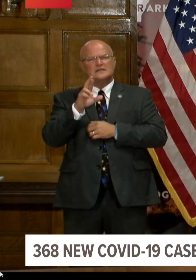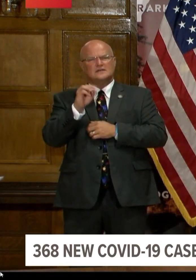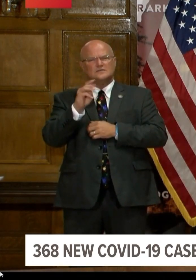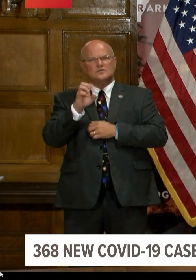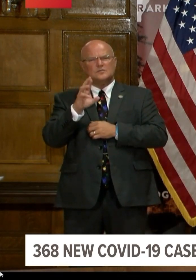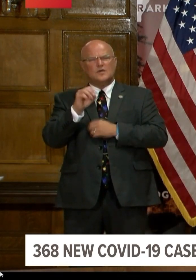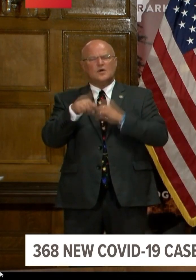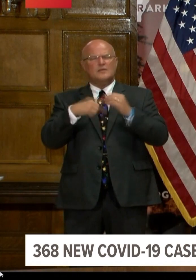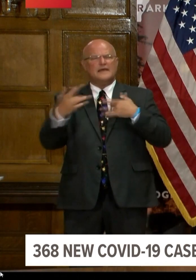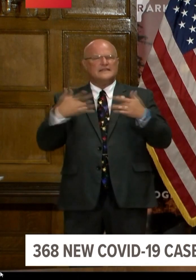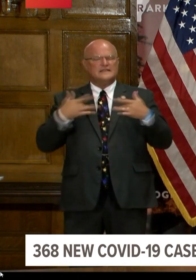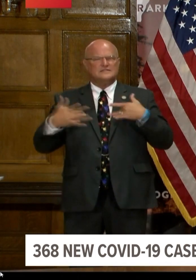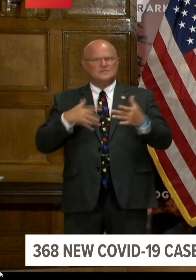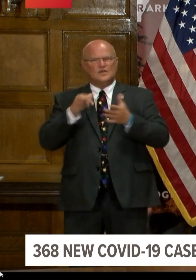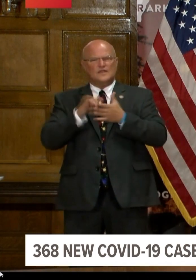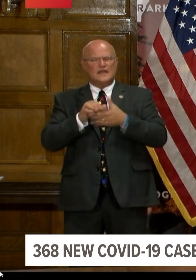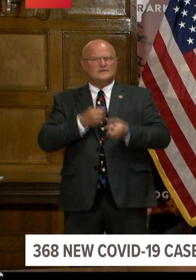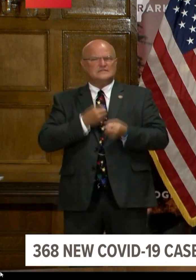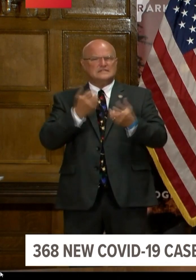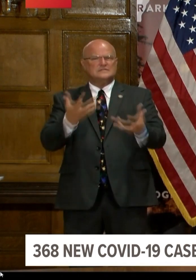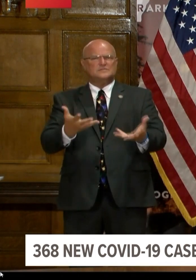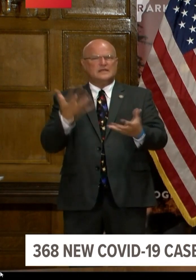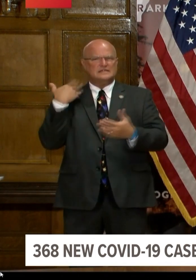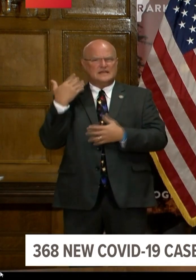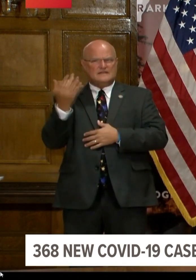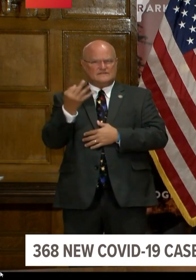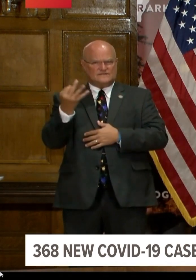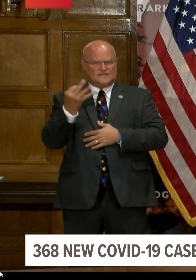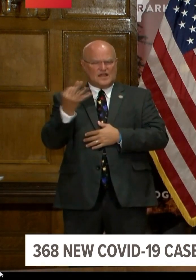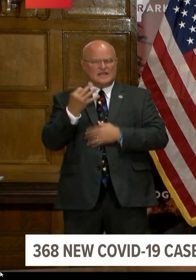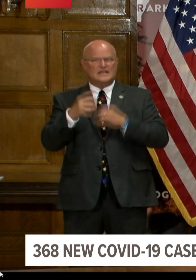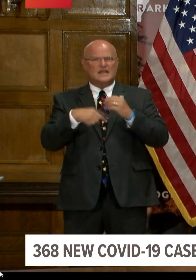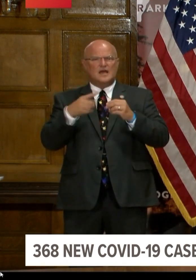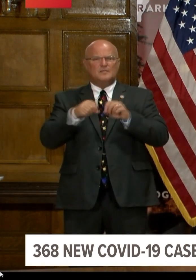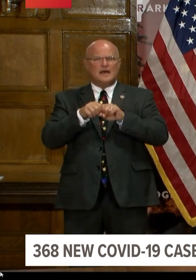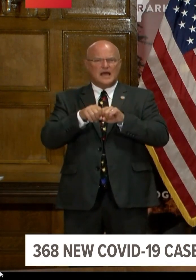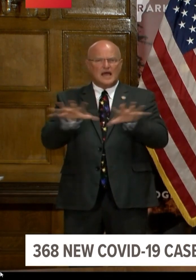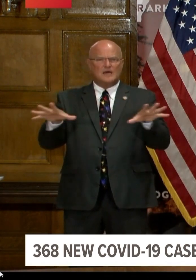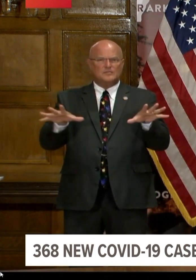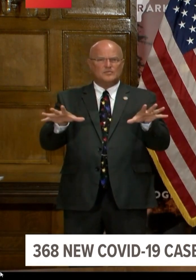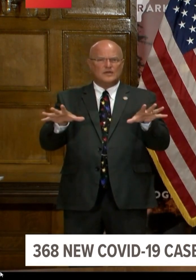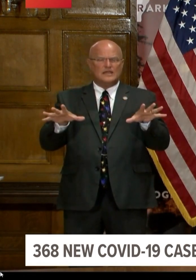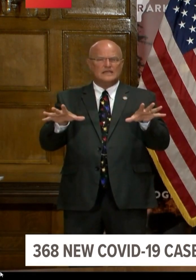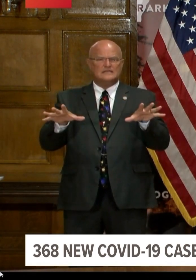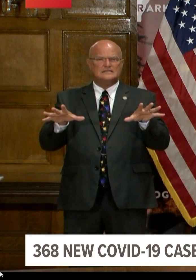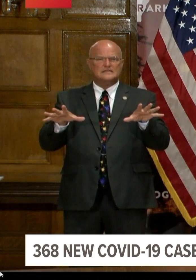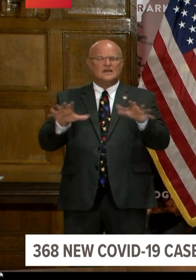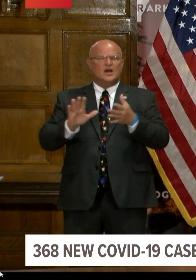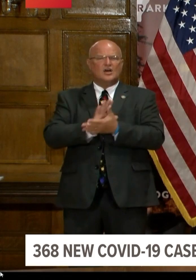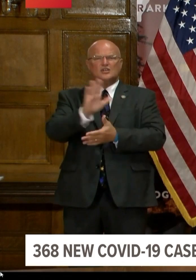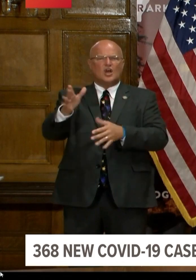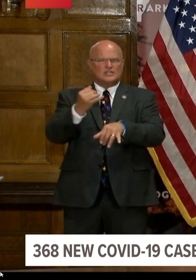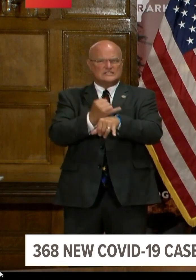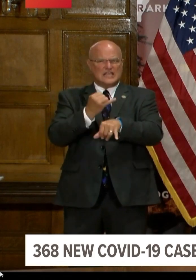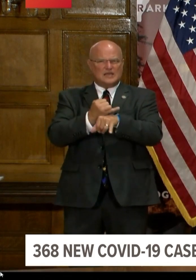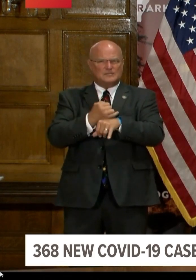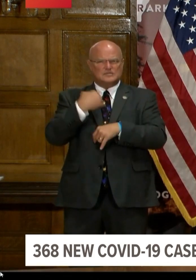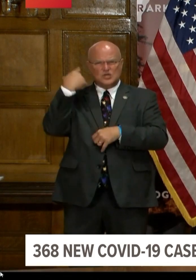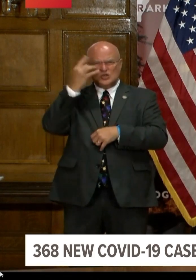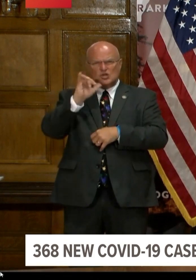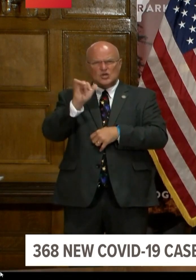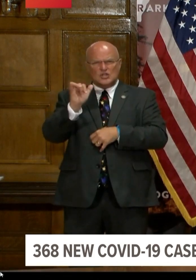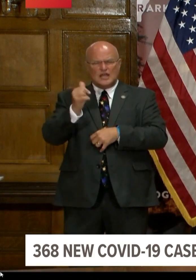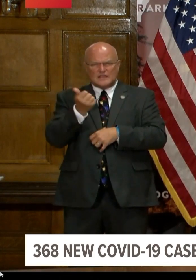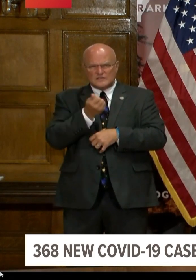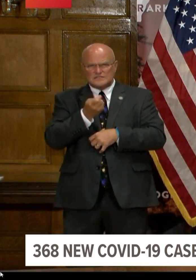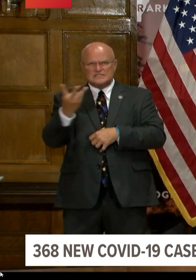update on the concern that was expressed Friday about outbreaks at college campuses. It looked like there was a large number of